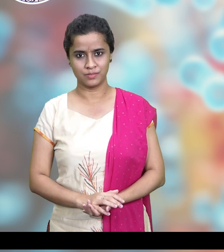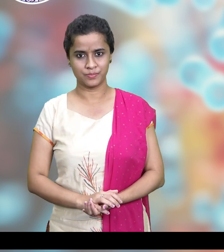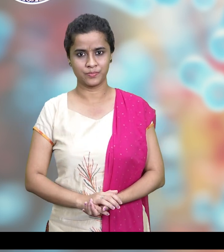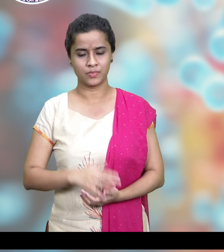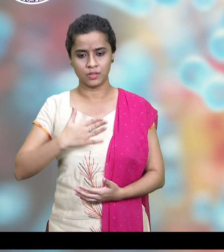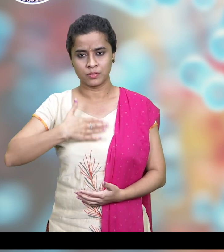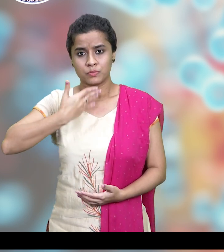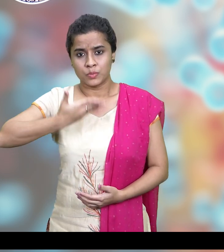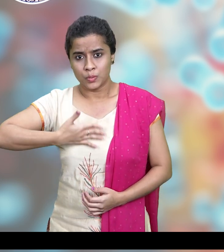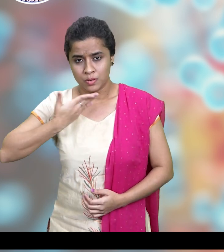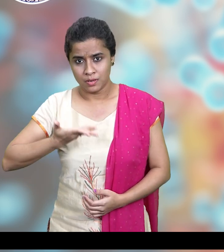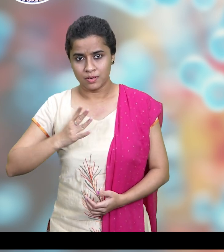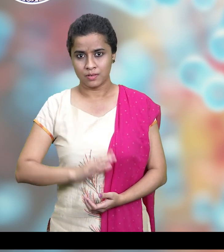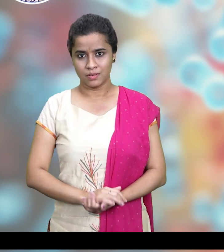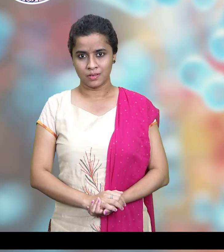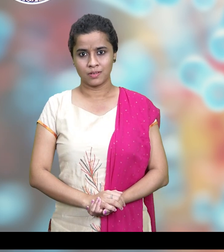vomiting,